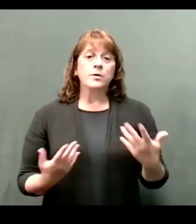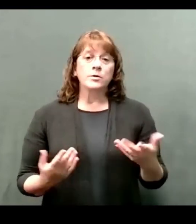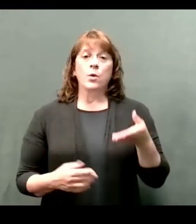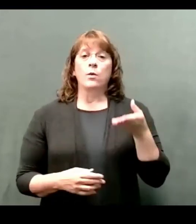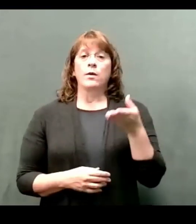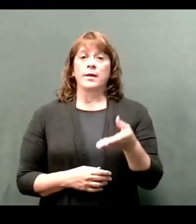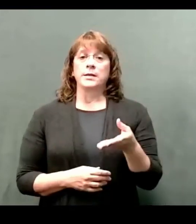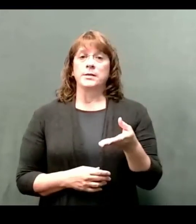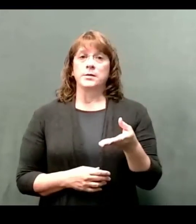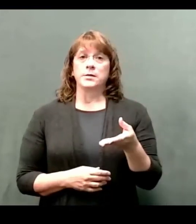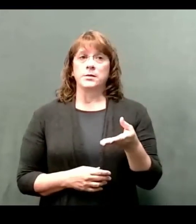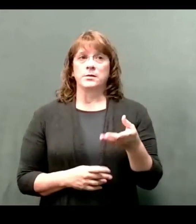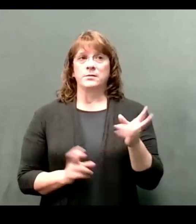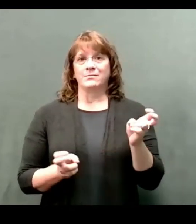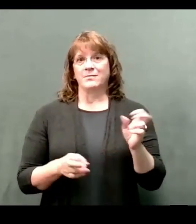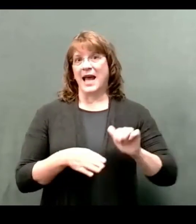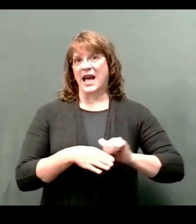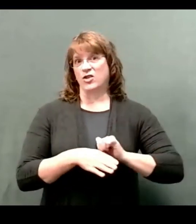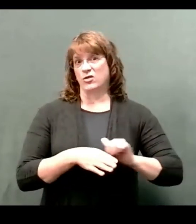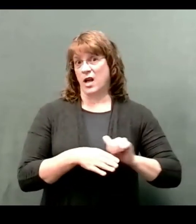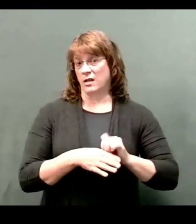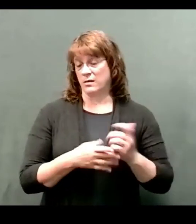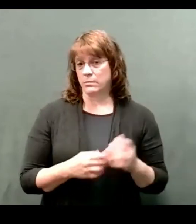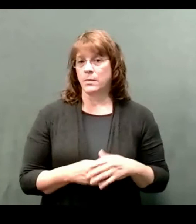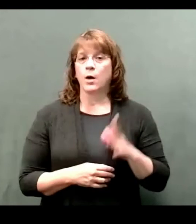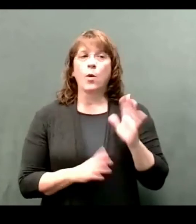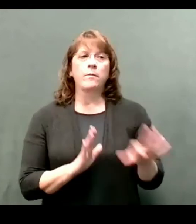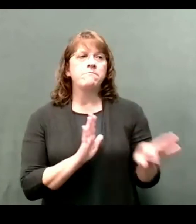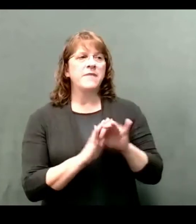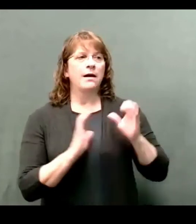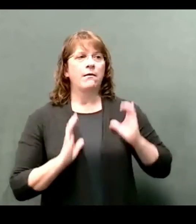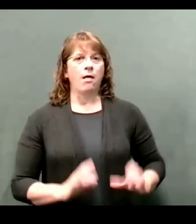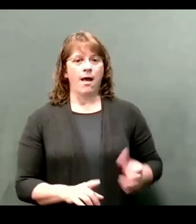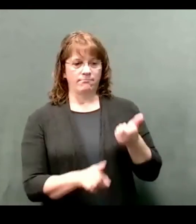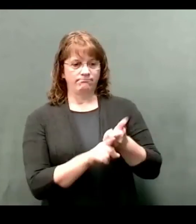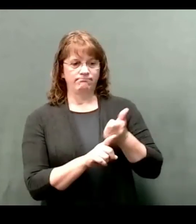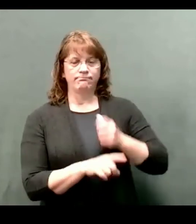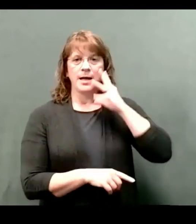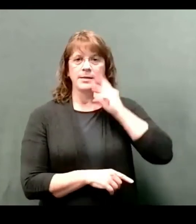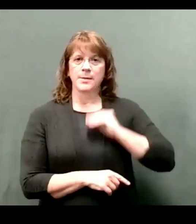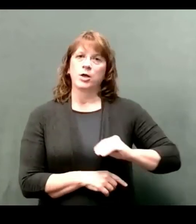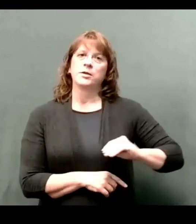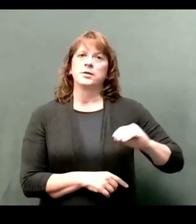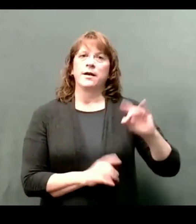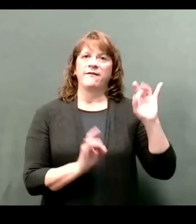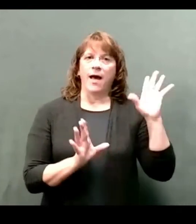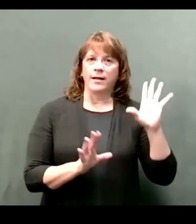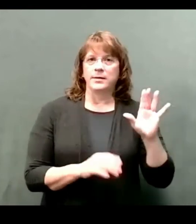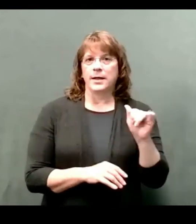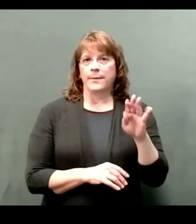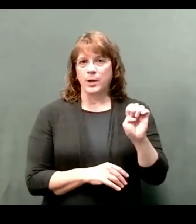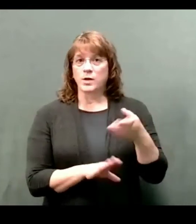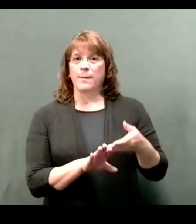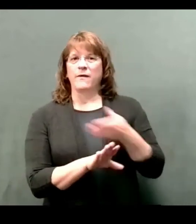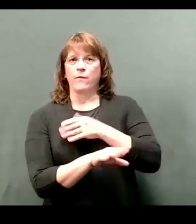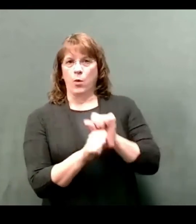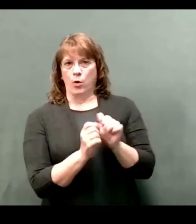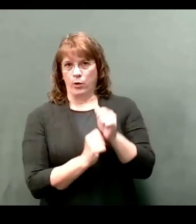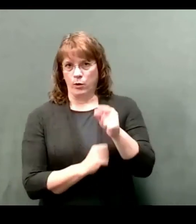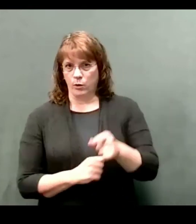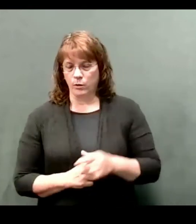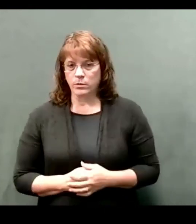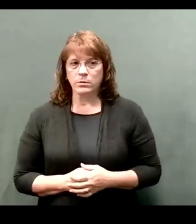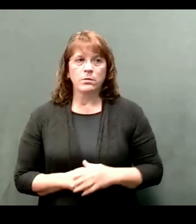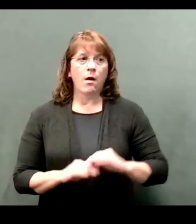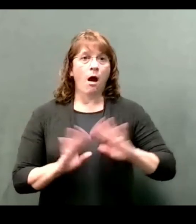in this exercise, you're going to want to choose a client who experienced violence or abuse as a precursor to working with you. Obviously,